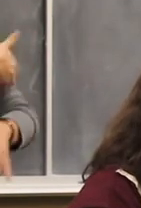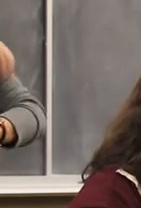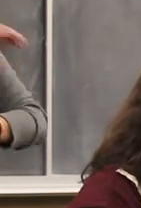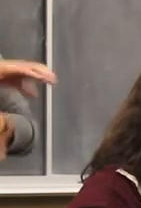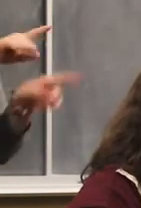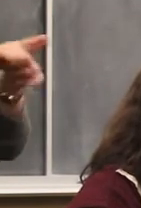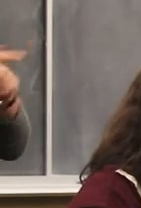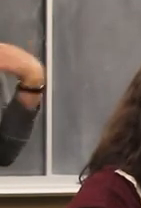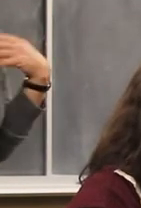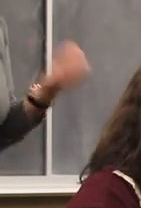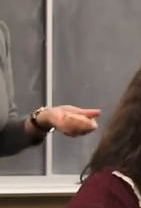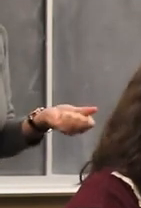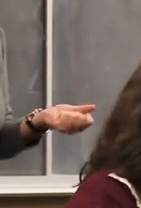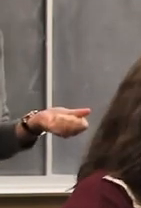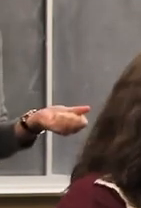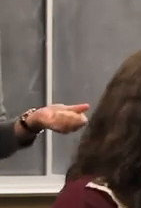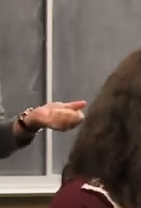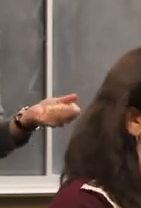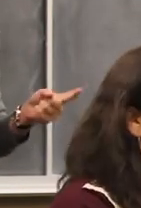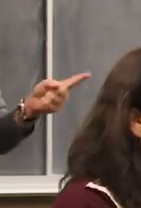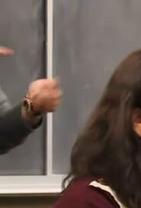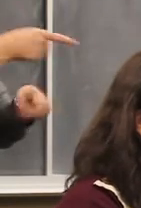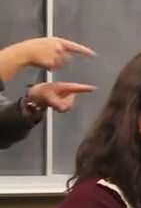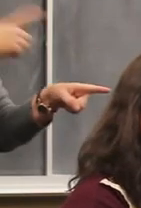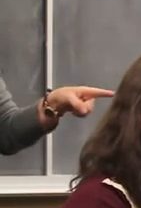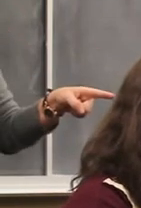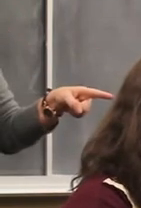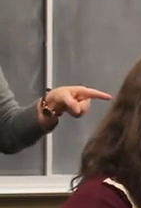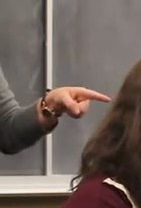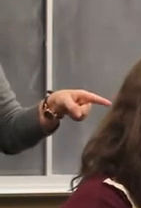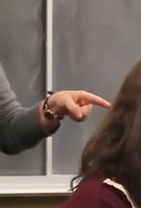healing, which I believe Marleen will definitely talk about